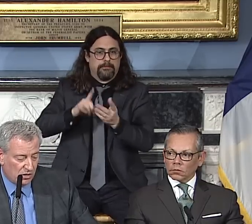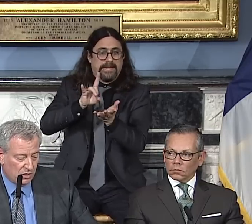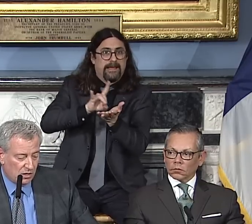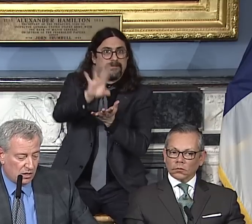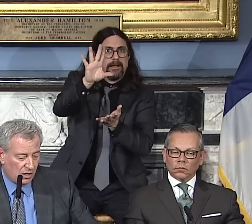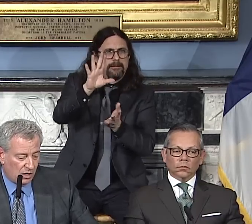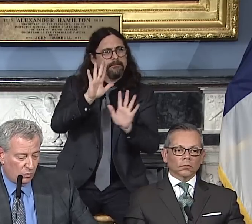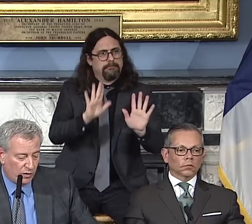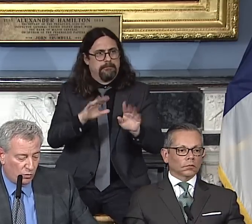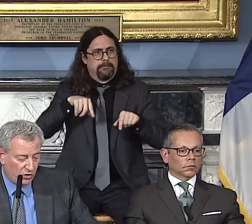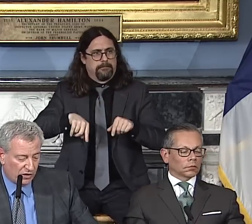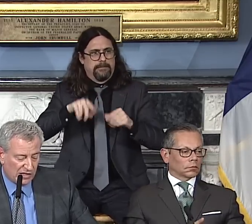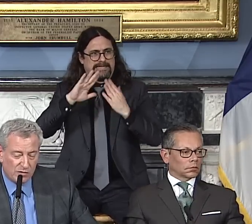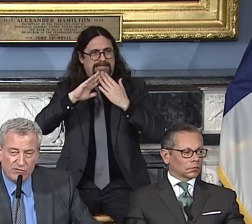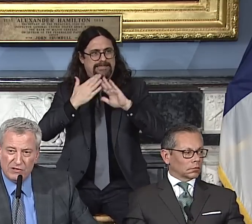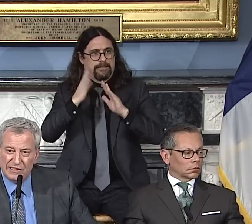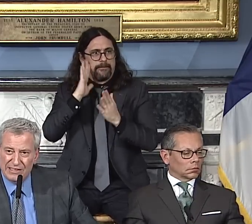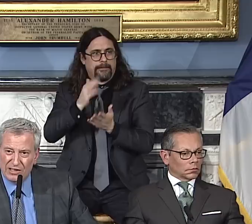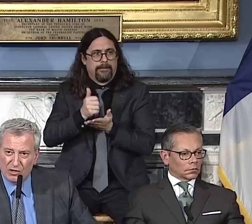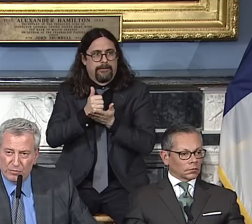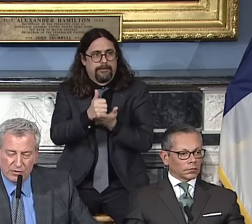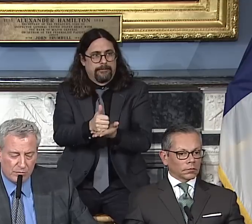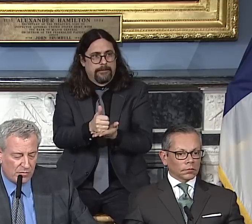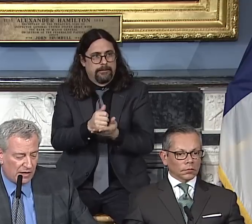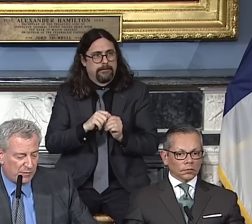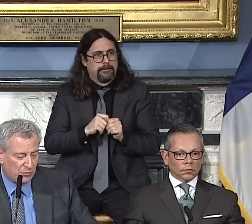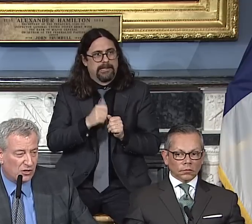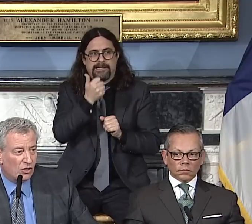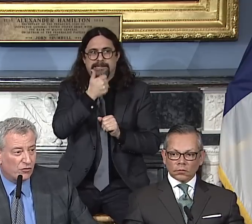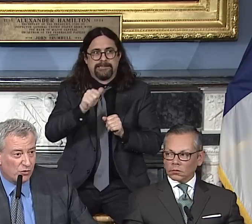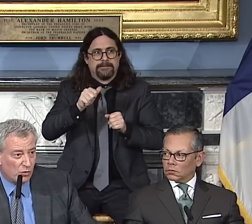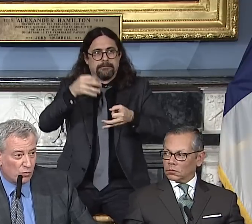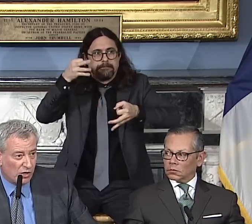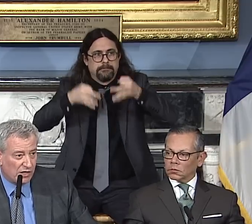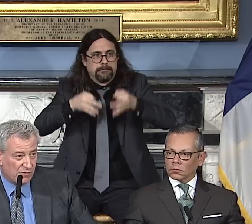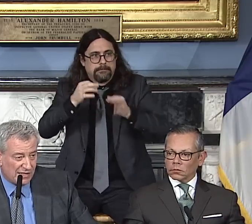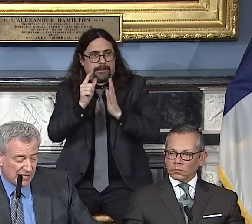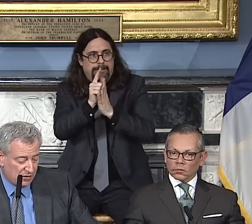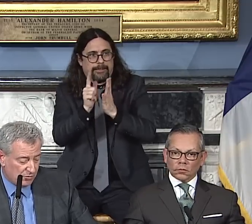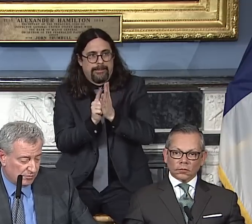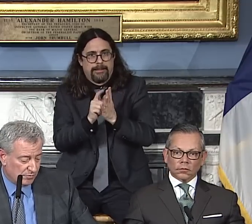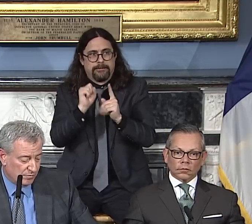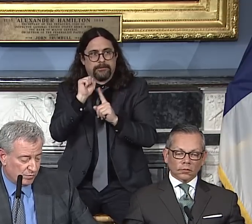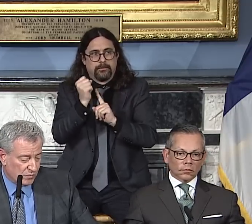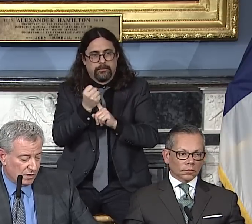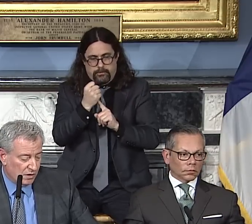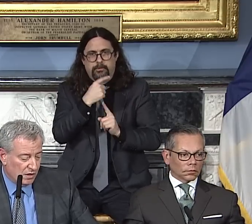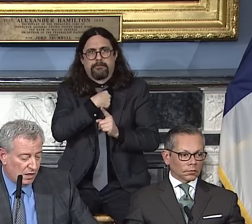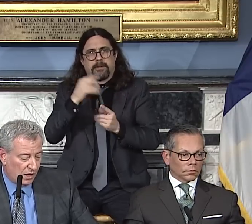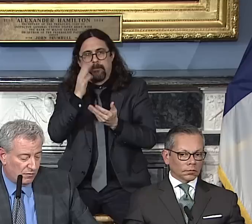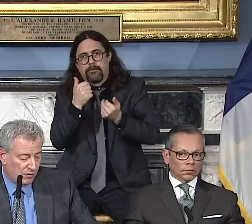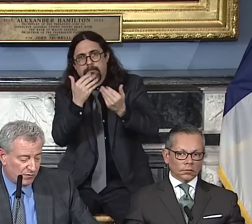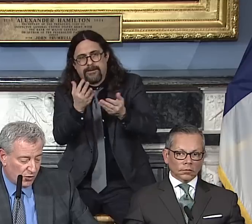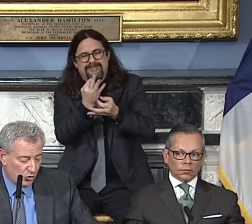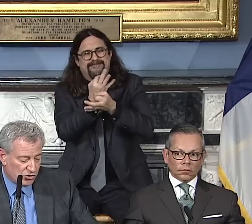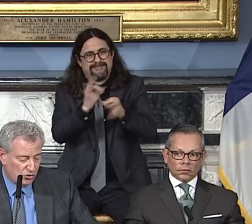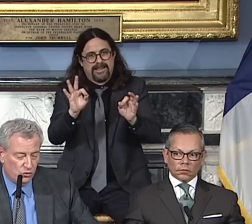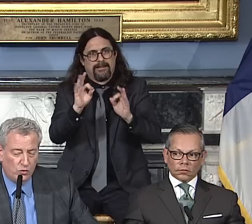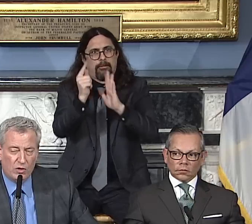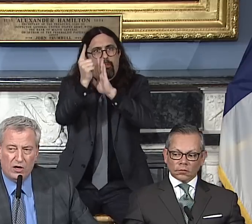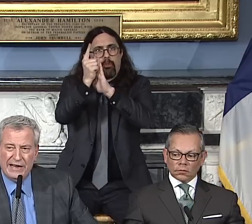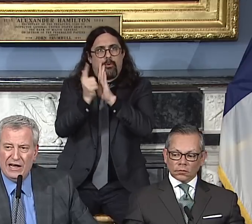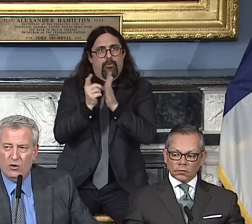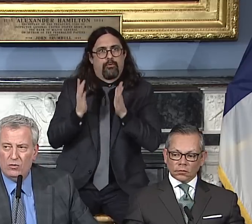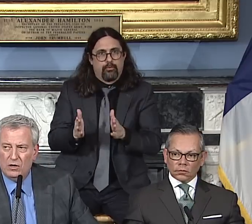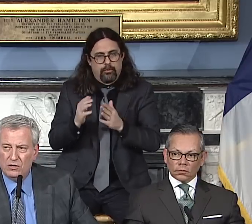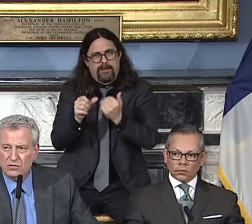matter, we will get them free legal help, and people can call 311 if they need it. For folks